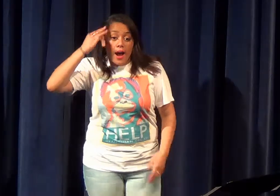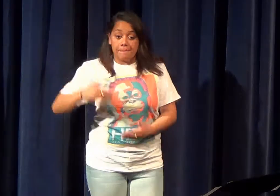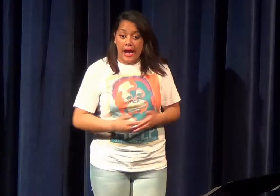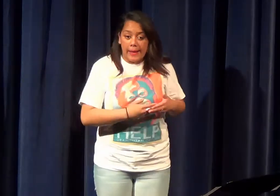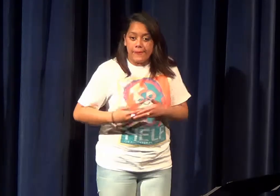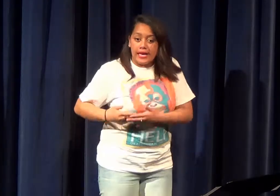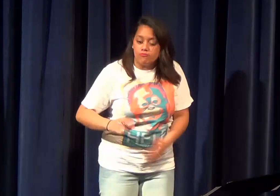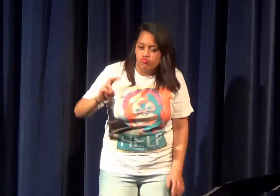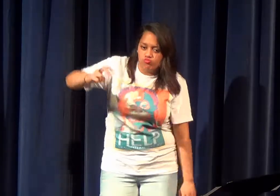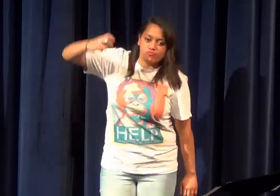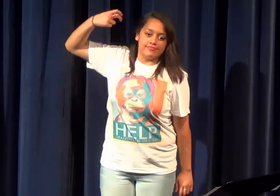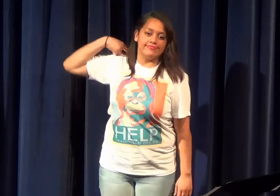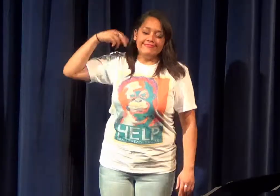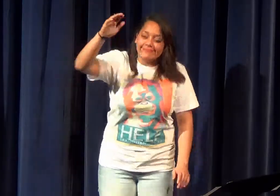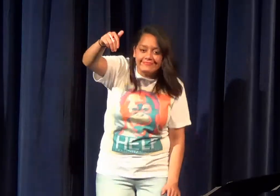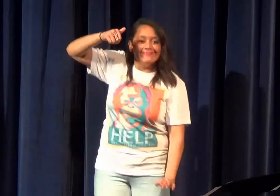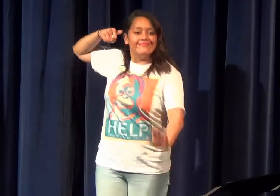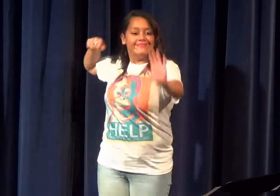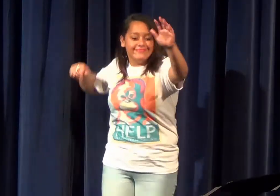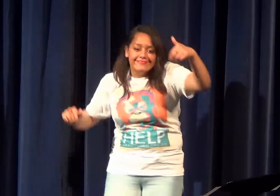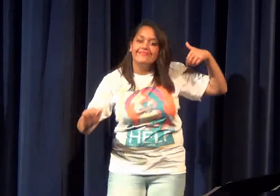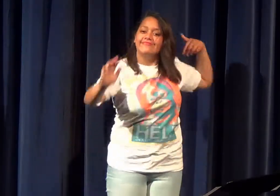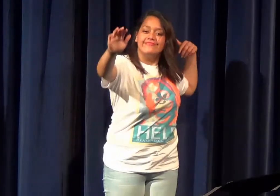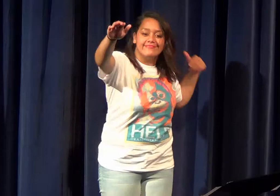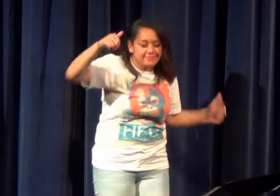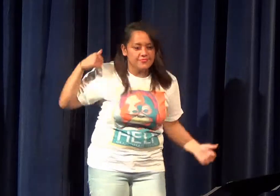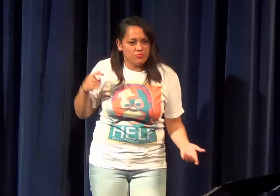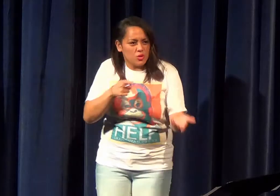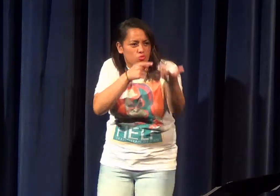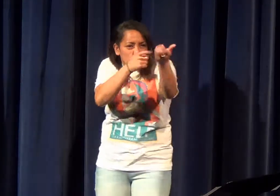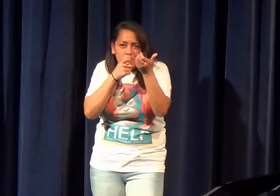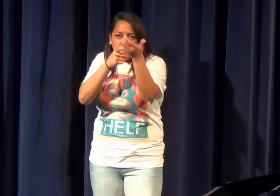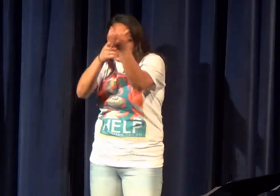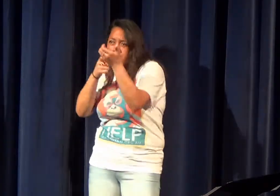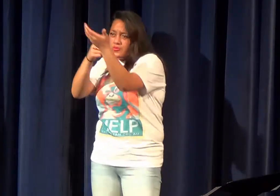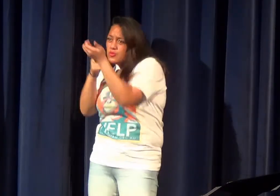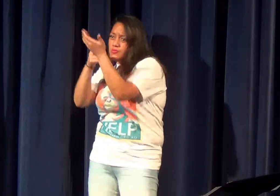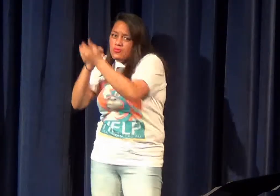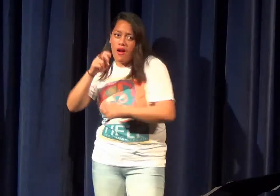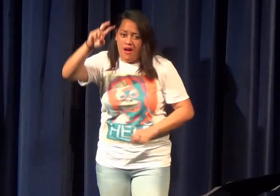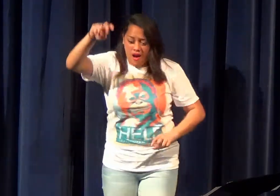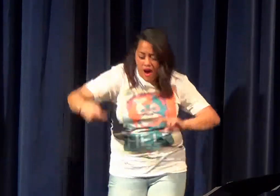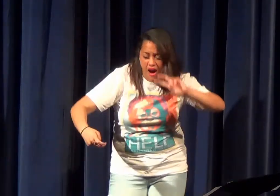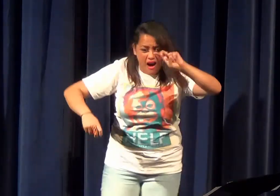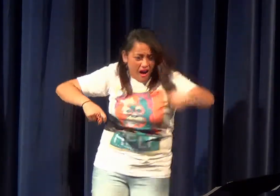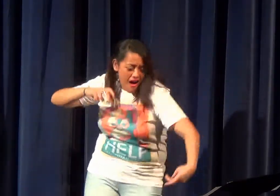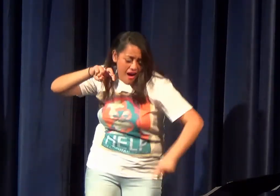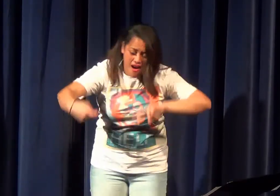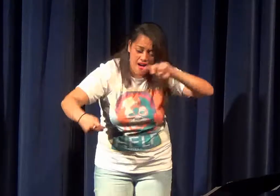But the mothers and the babies were up swinging up in the trees. They would be shot down. And they'd fall